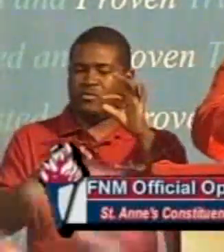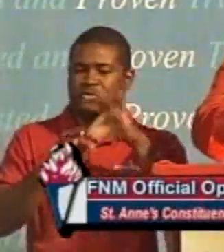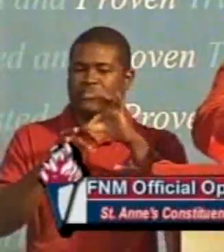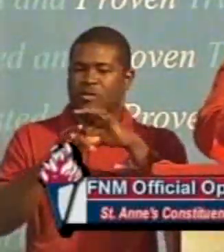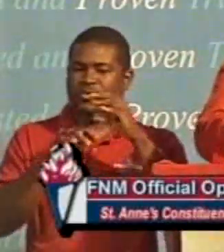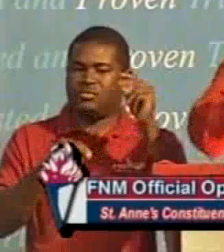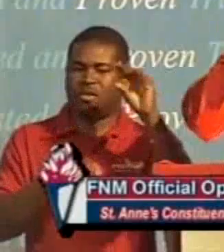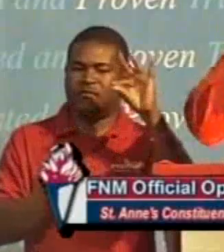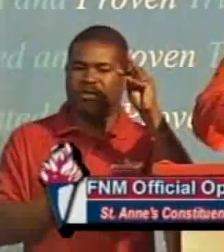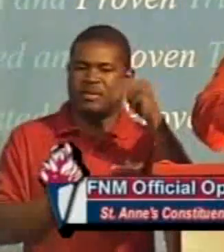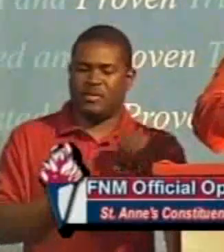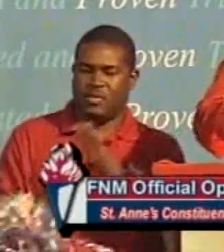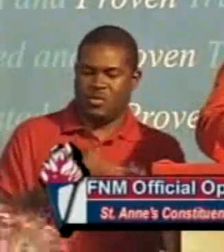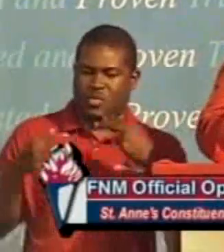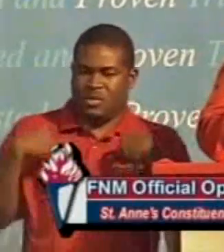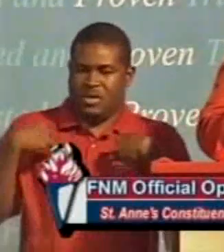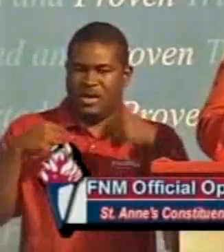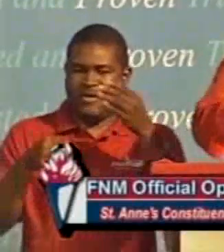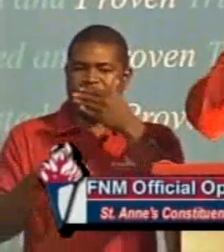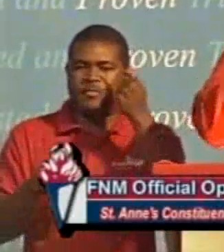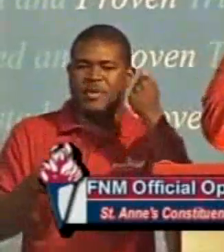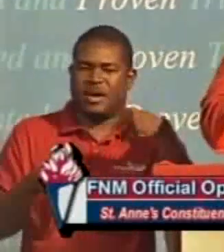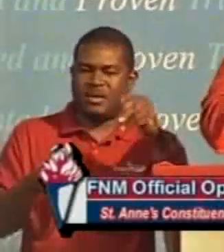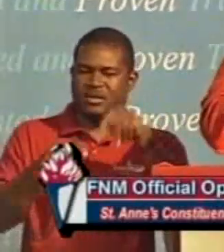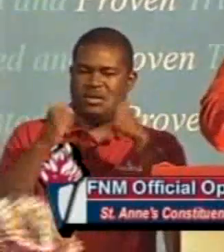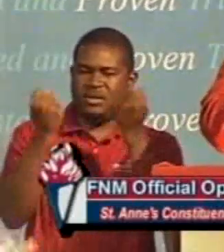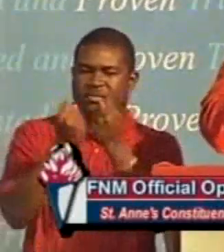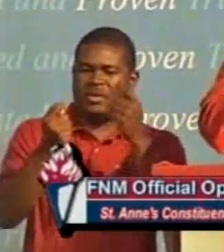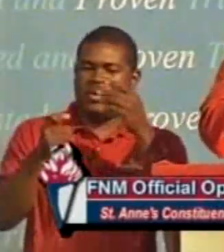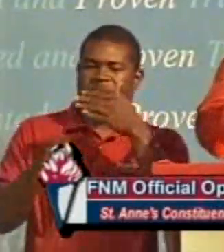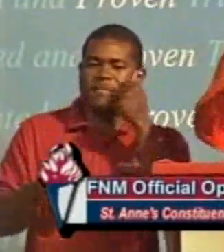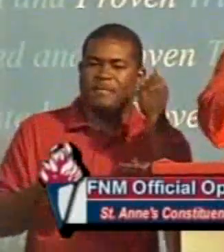team. We have the better vision. We